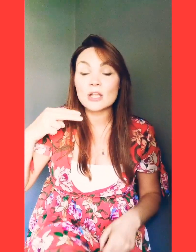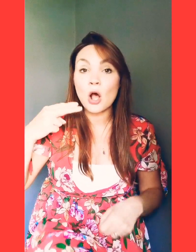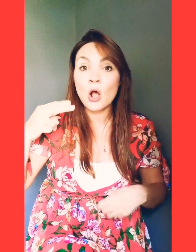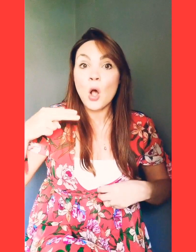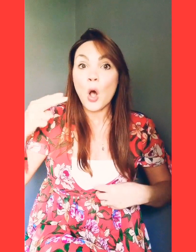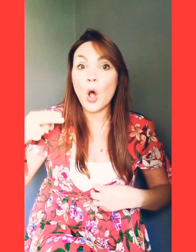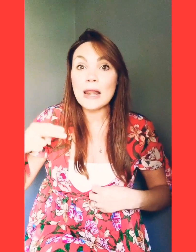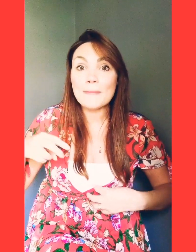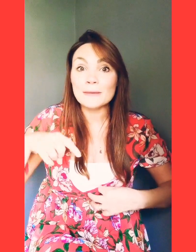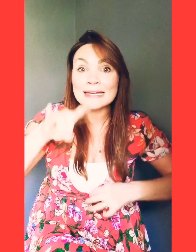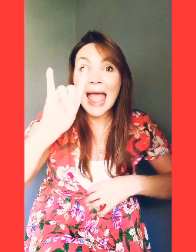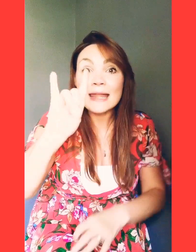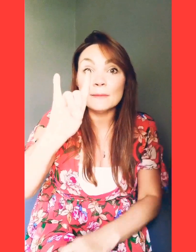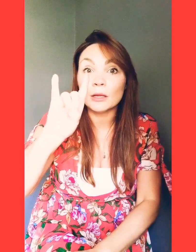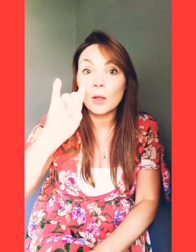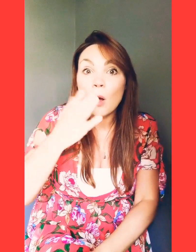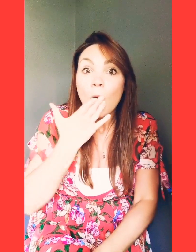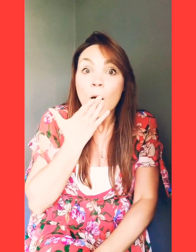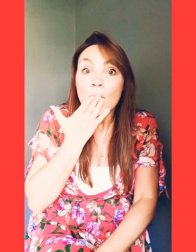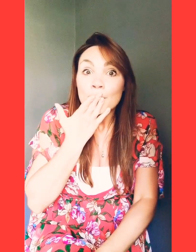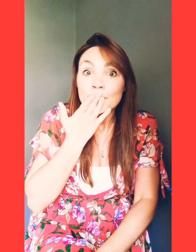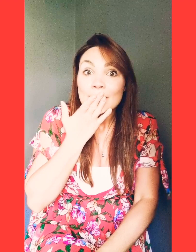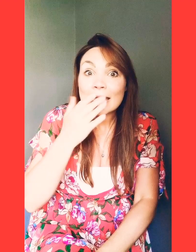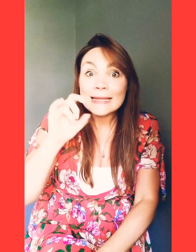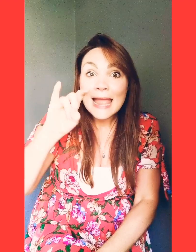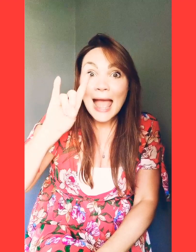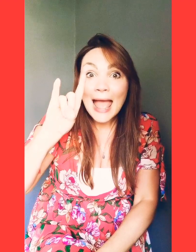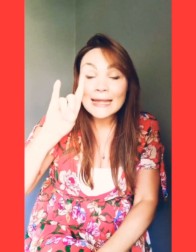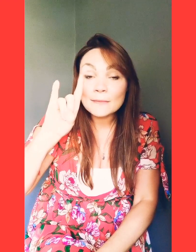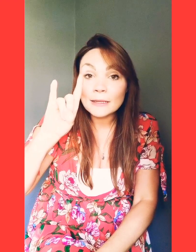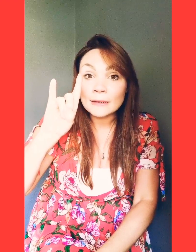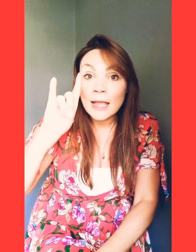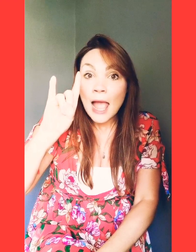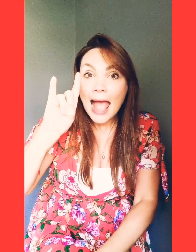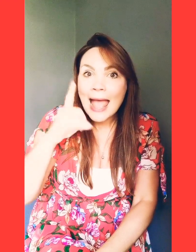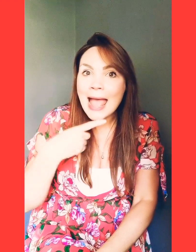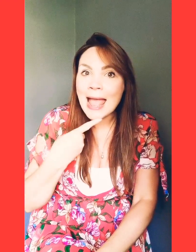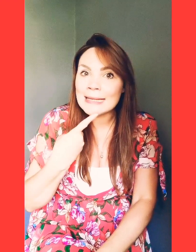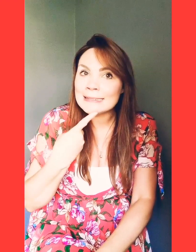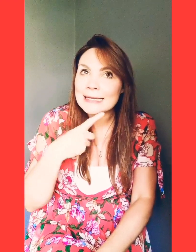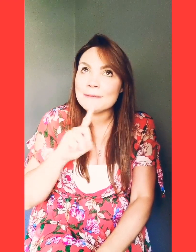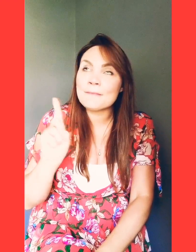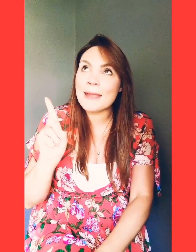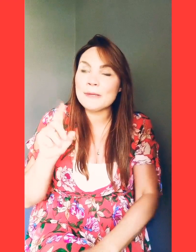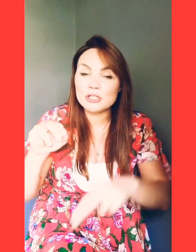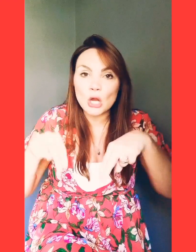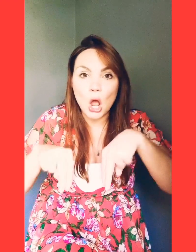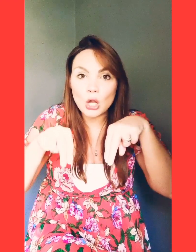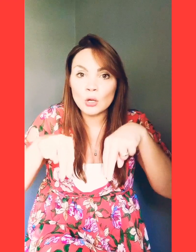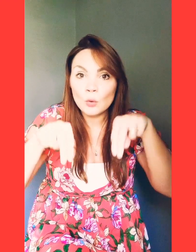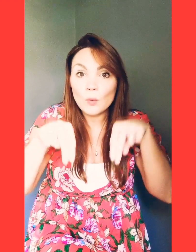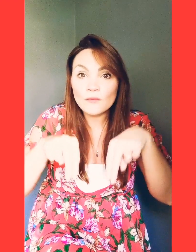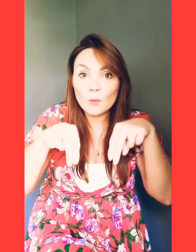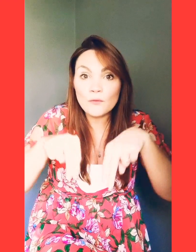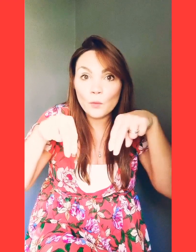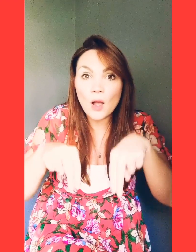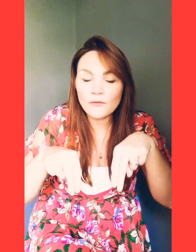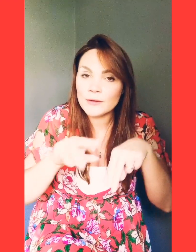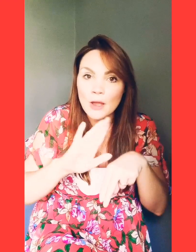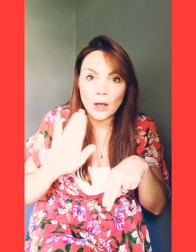song all about an animal. An animal. And it might be a dog. Woof, woof, woof. No,